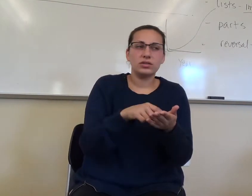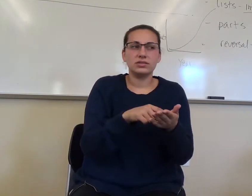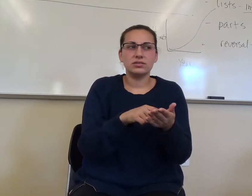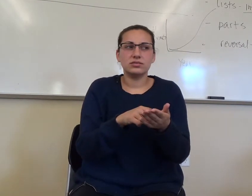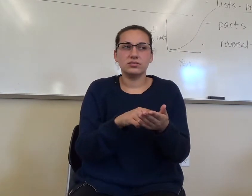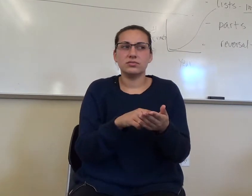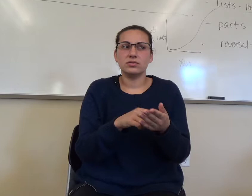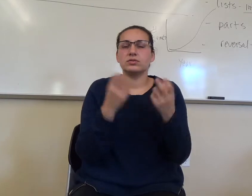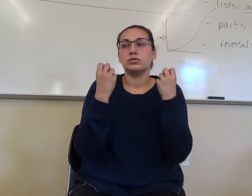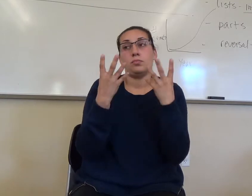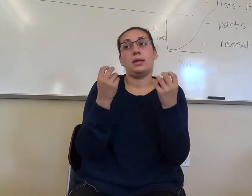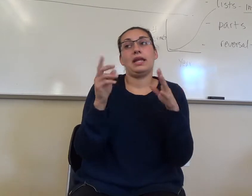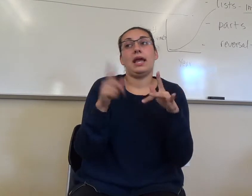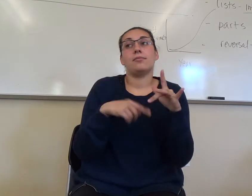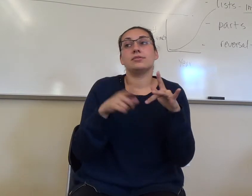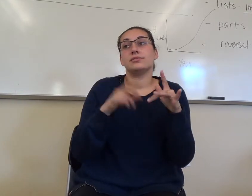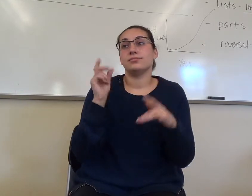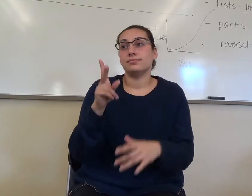Okay. Okay.